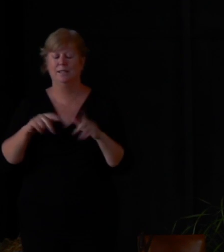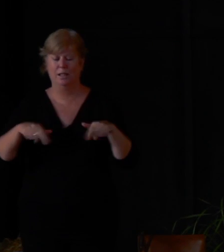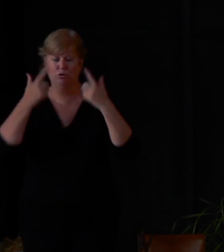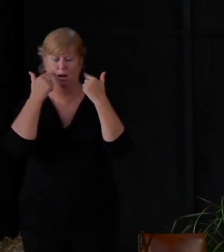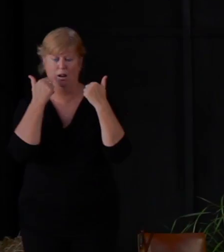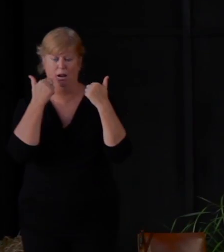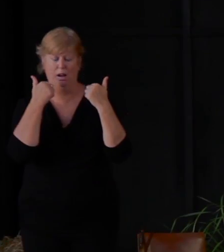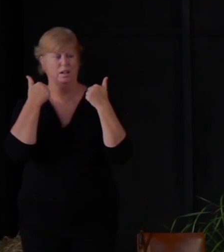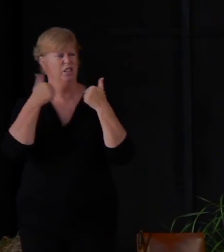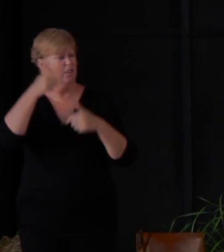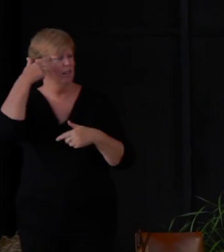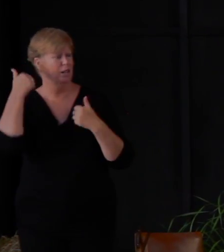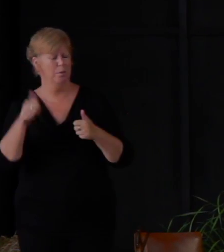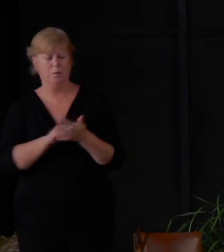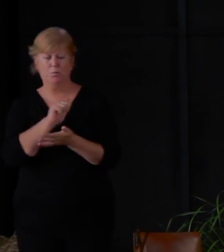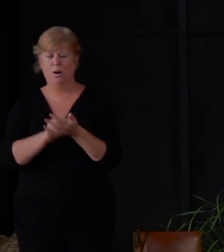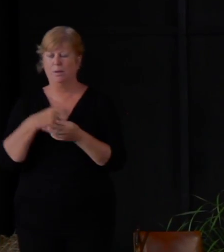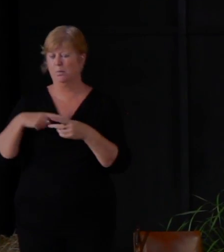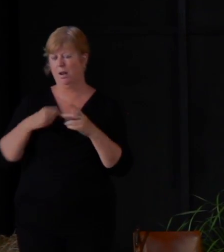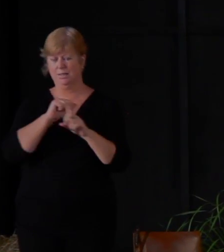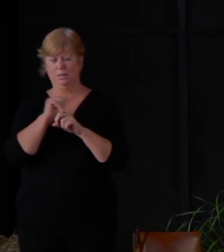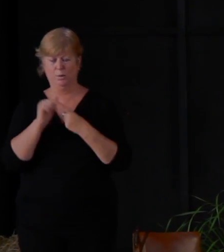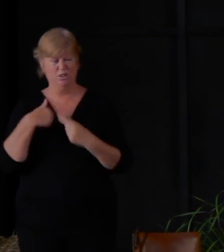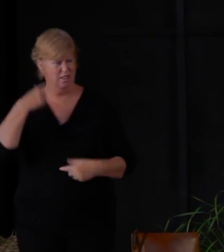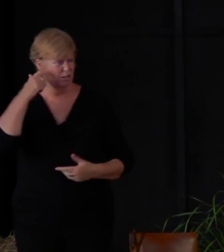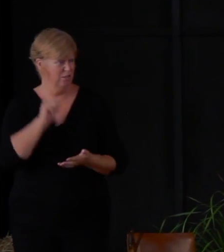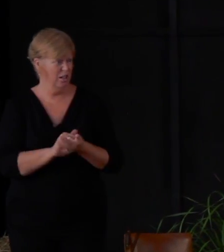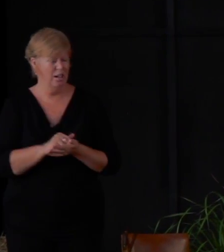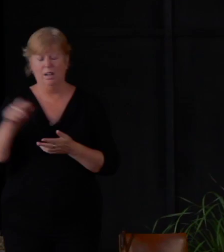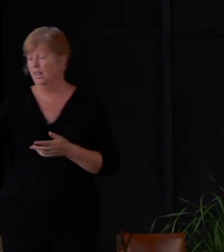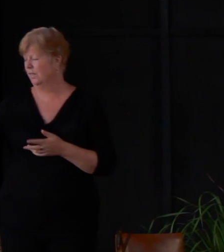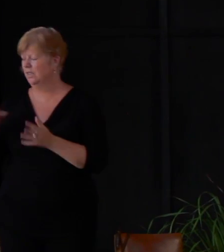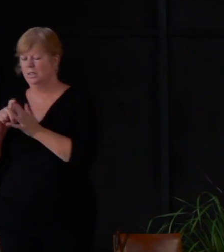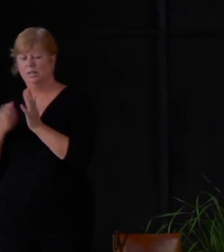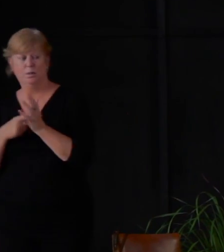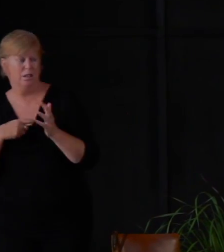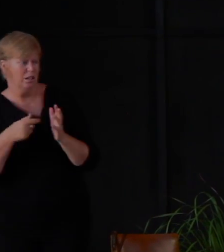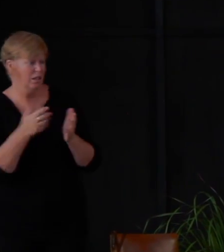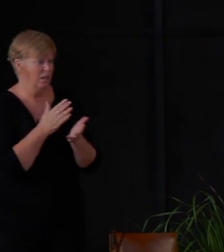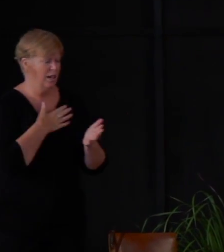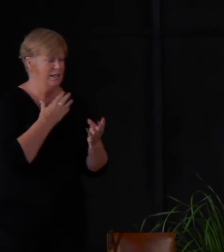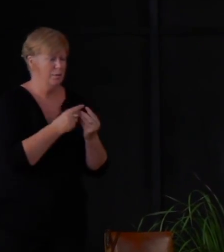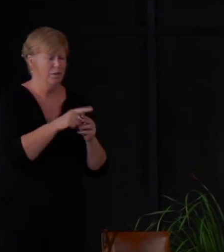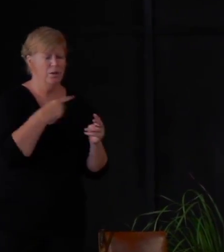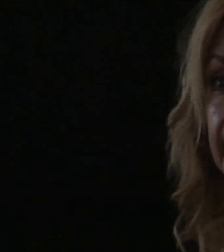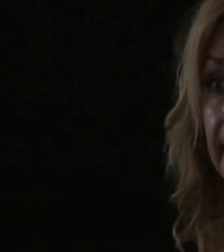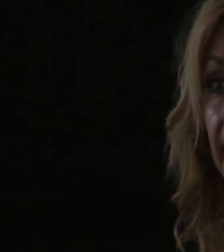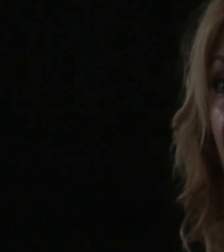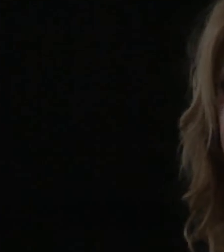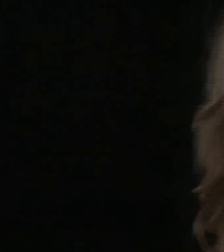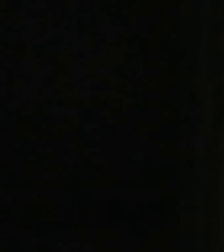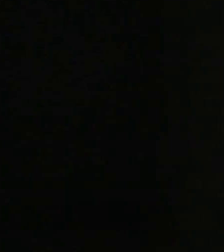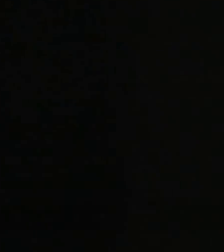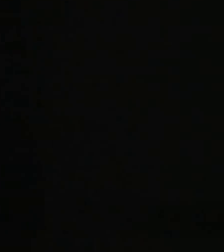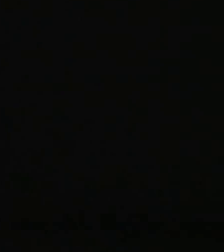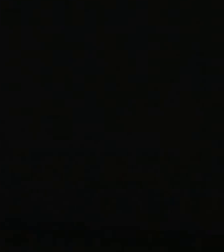cry. Wouldn't you think that would be appropriate considering my situation? He got out his little book and said, would you like something for it? He meant the crying.